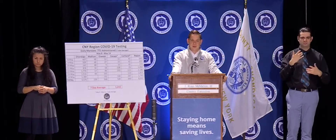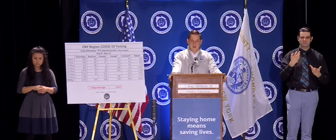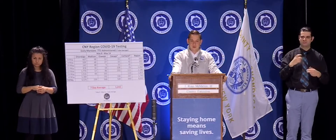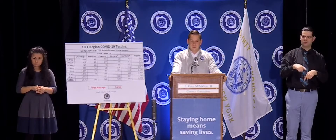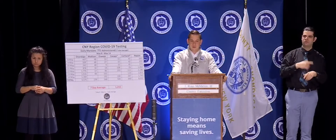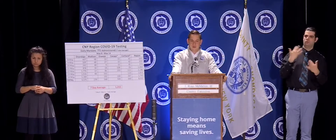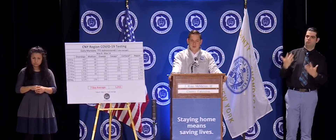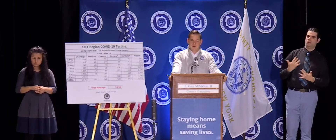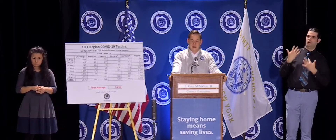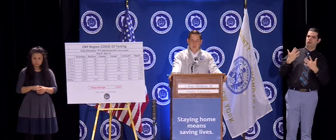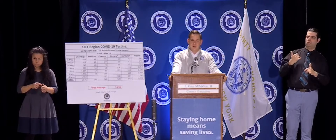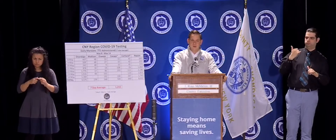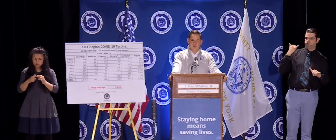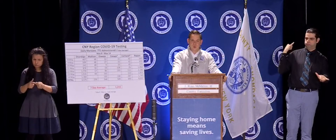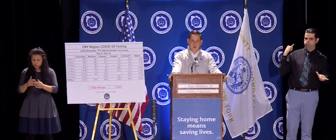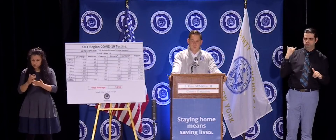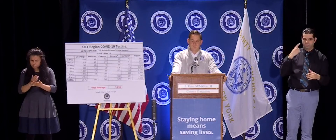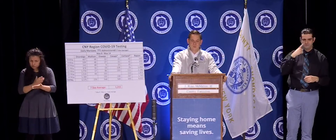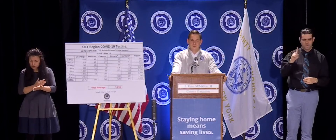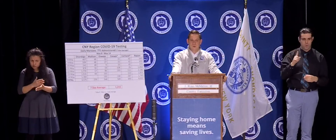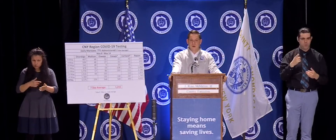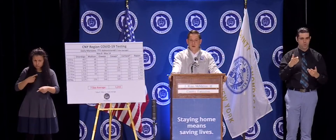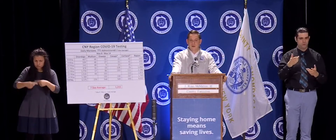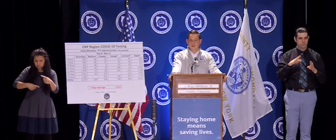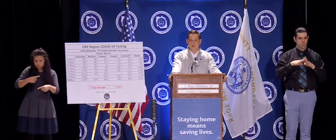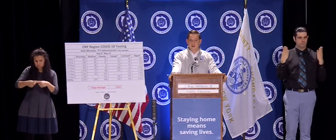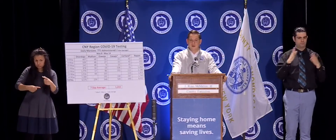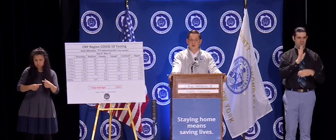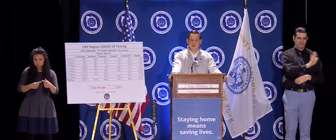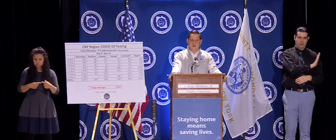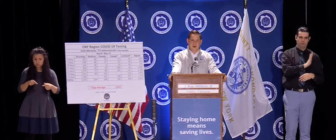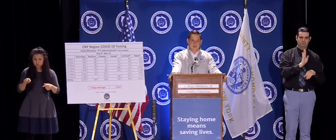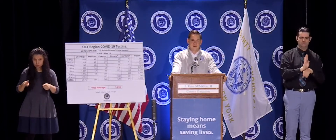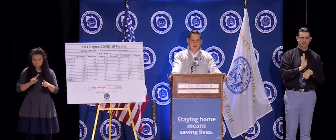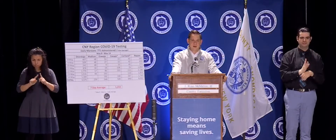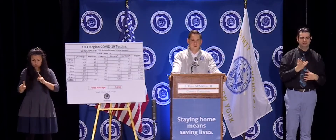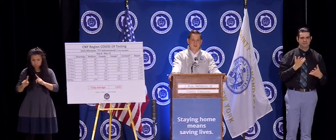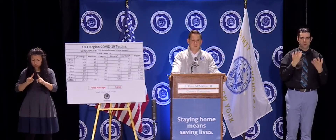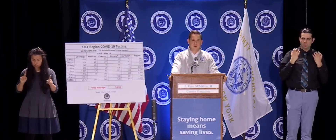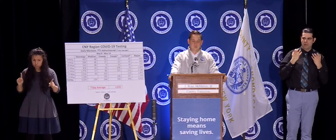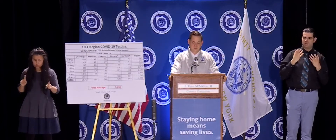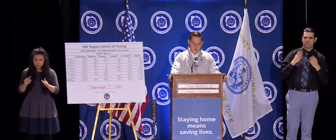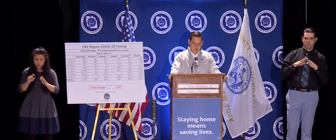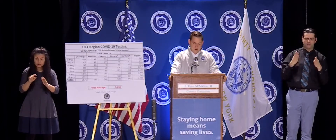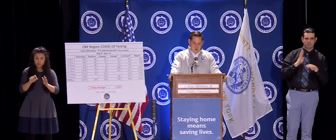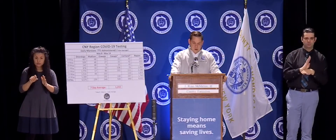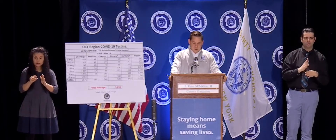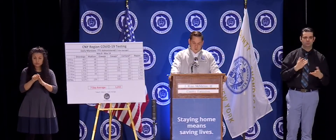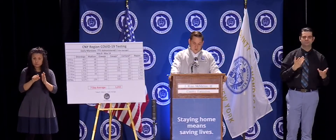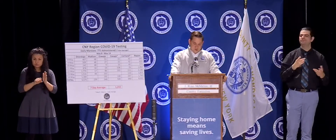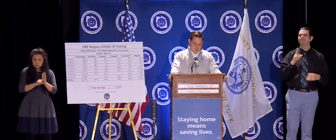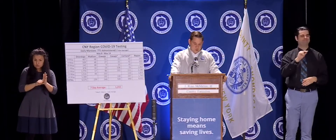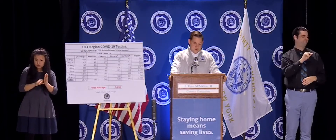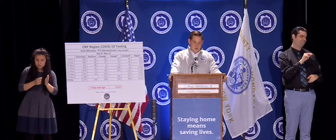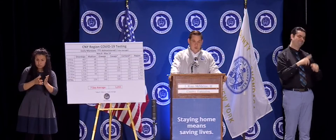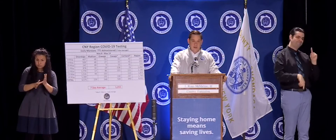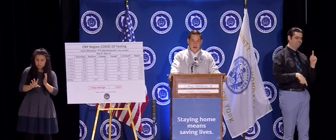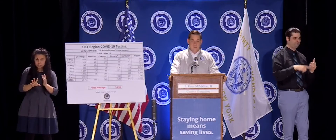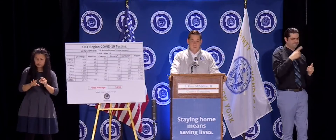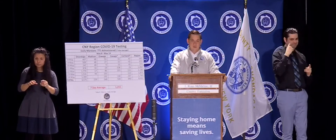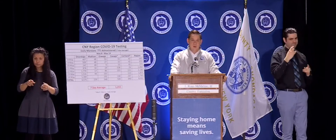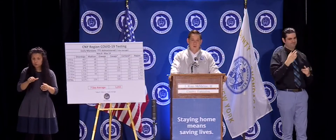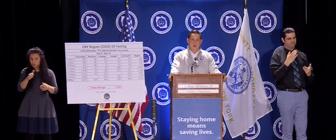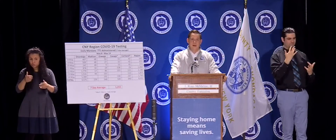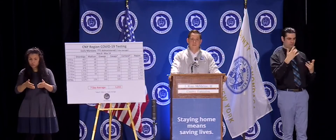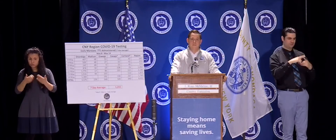way that they could have operated sooner? The state clarified today phase 2. So phase 2 is May